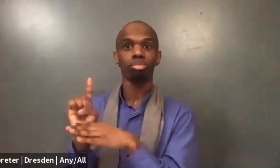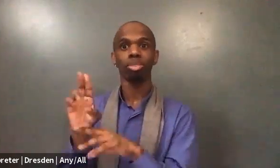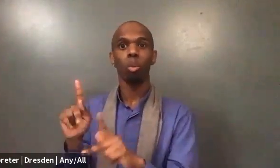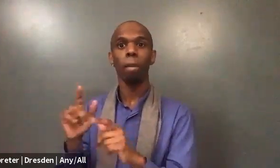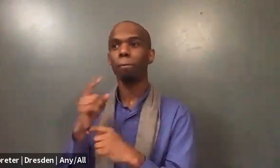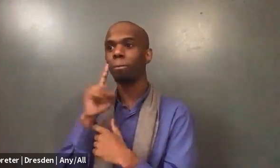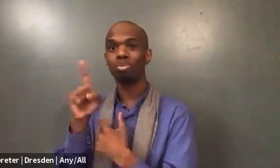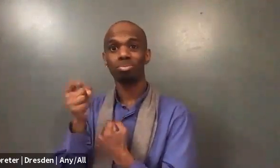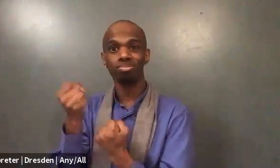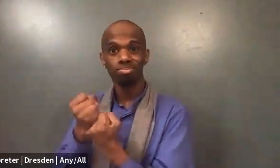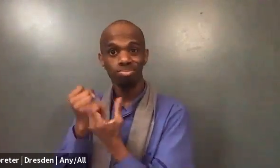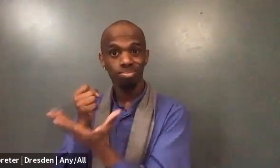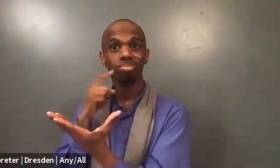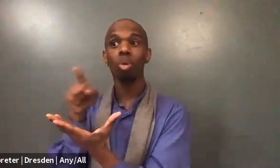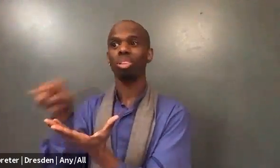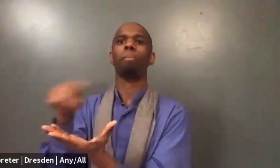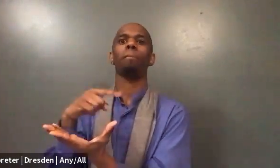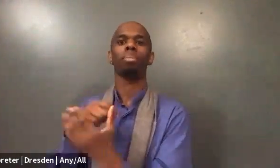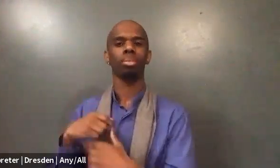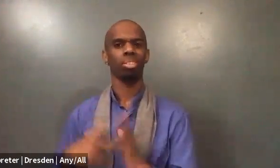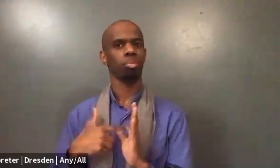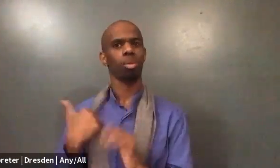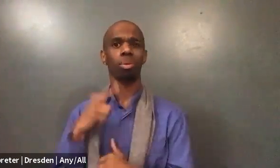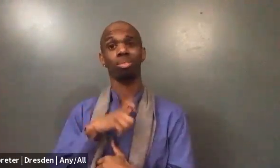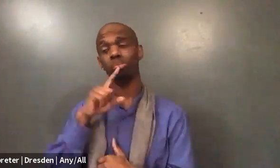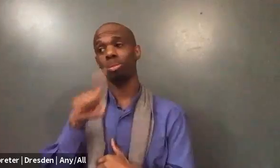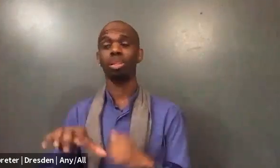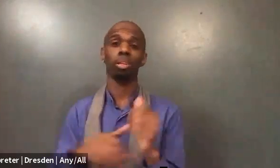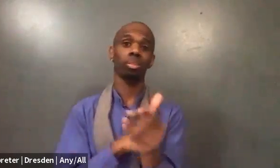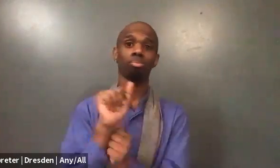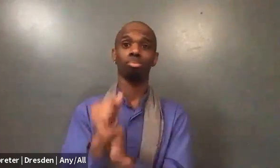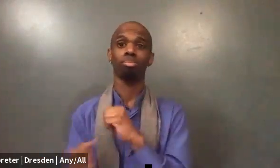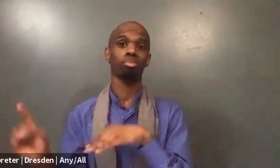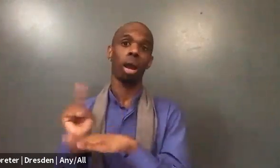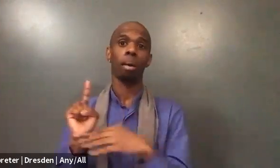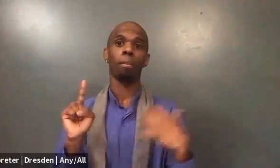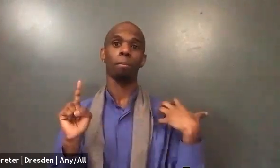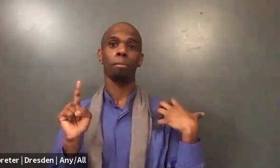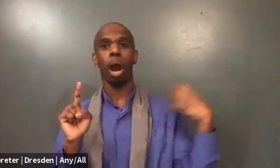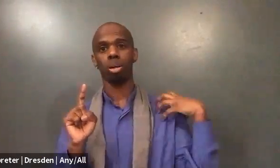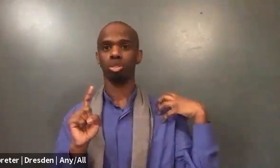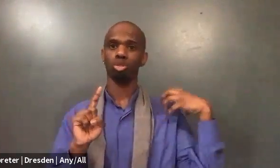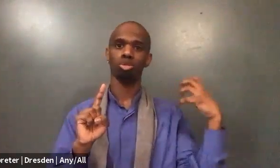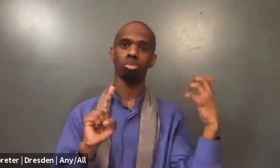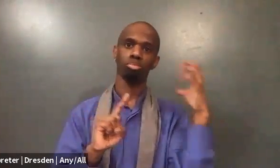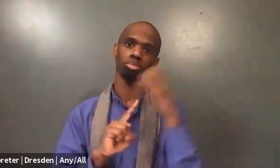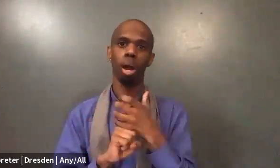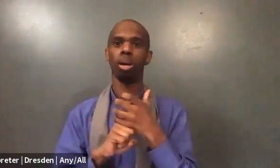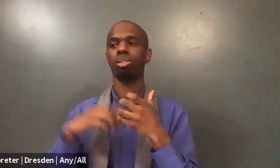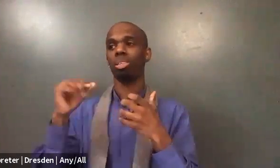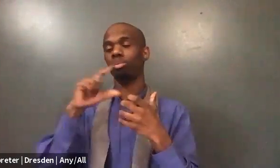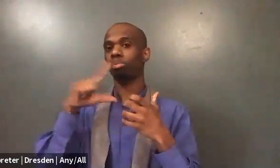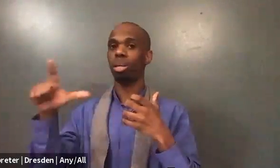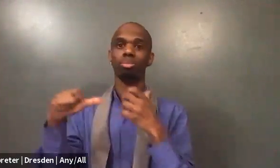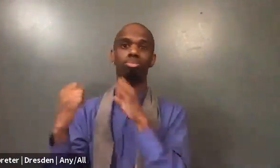Sometimes we just got to be, you know, bosses and boss up and face our fears. With that being said, I just want to